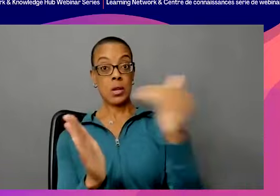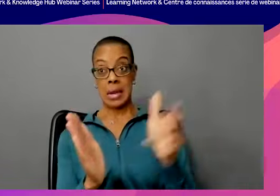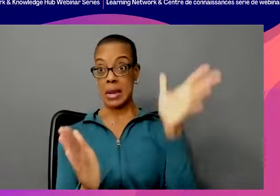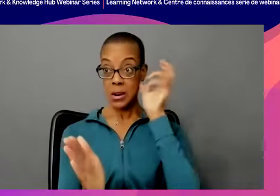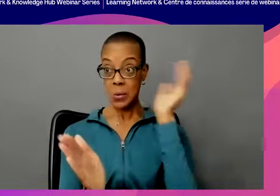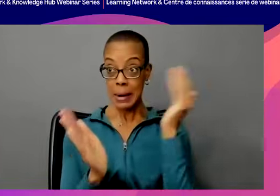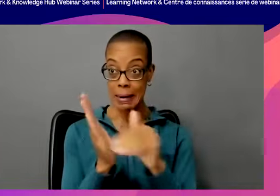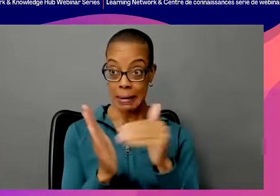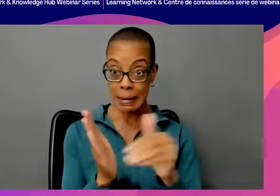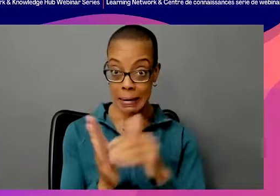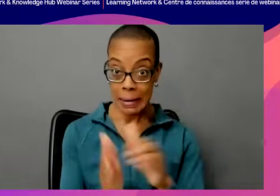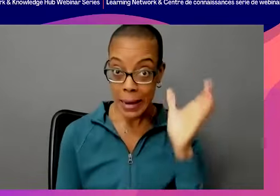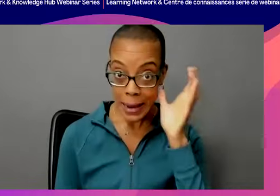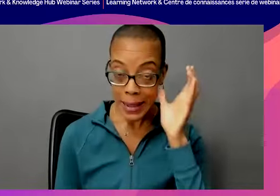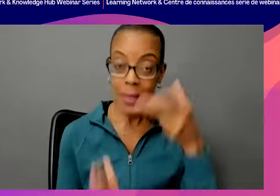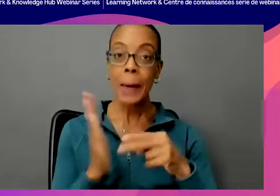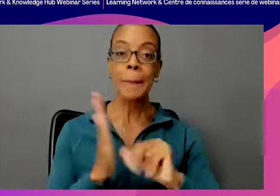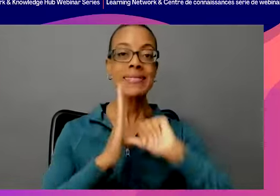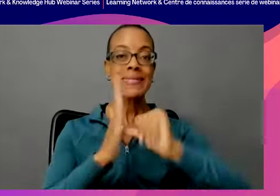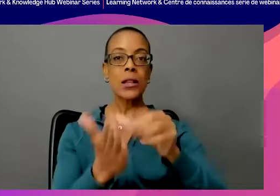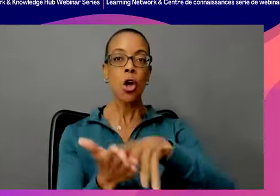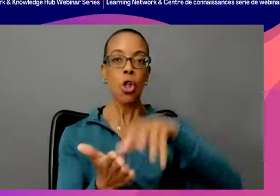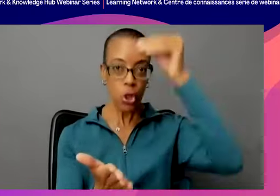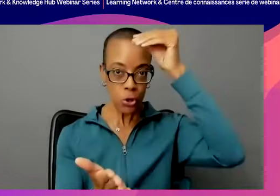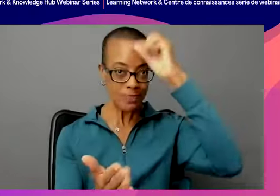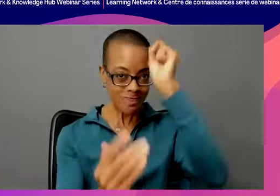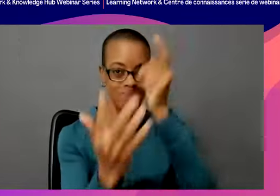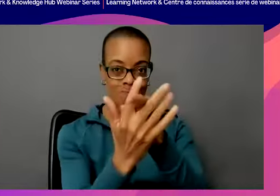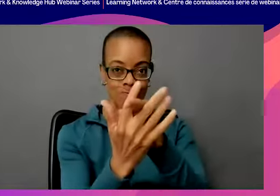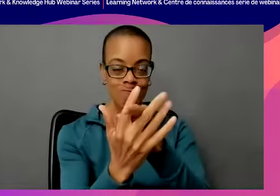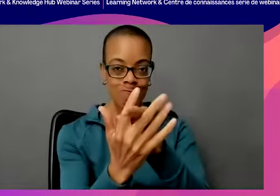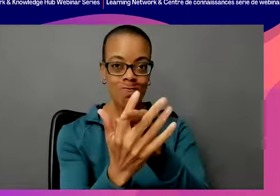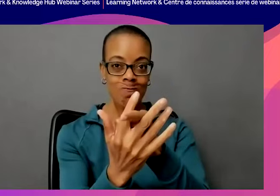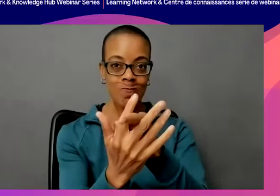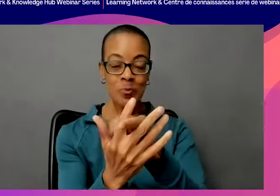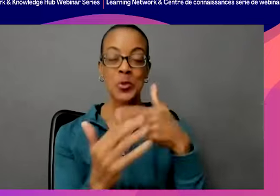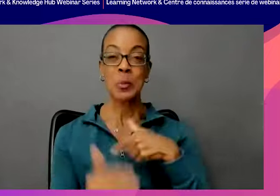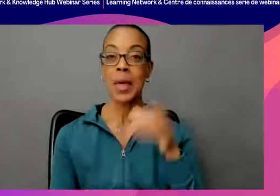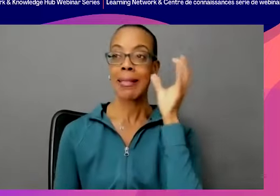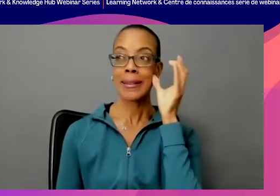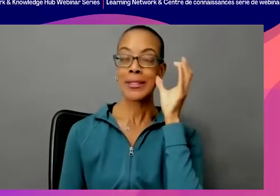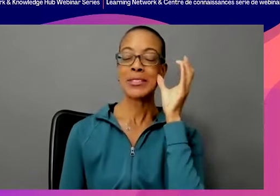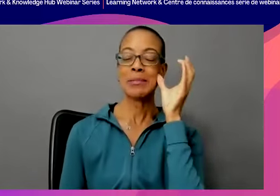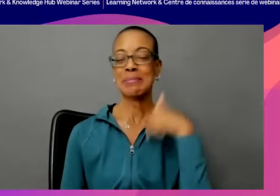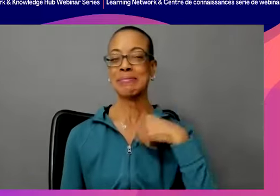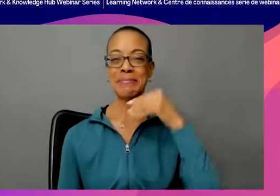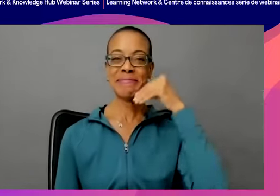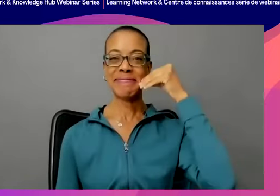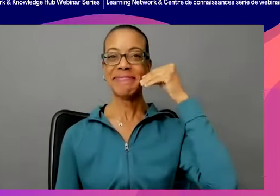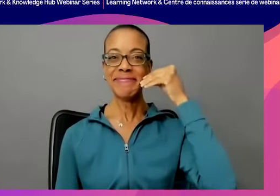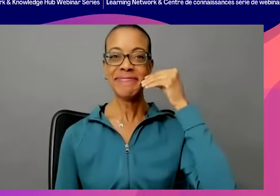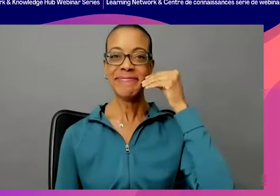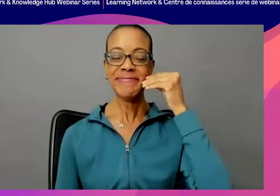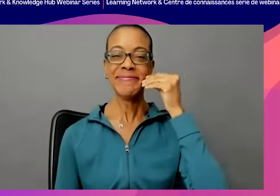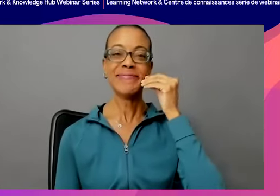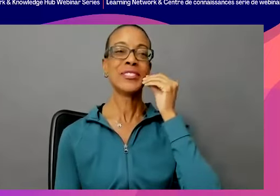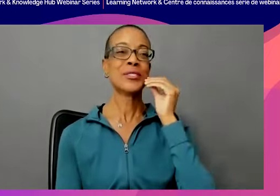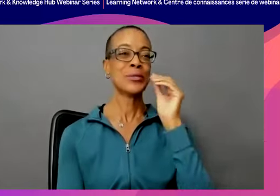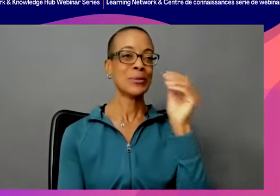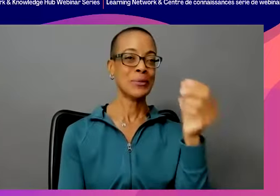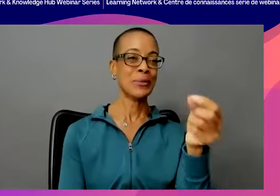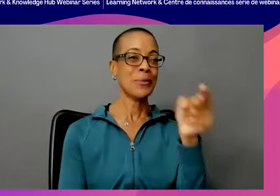means we need you to learn. So I'm listening and I'm smiling because we're all saying, reiterating